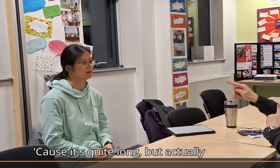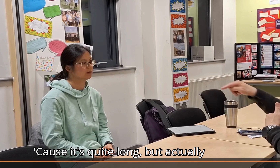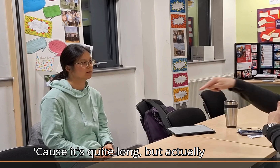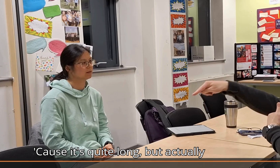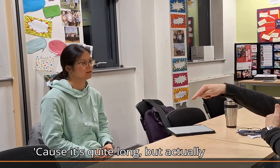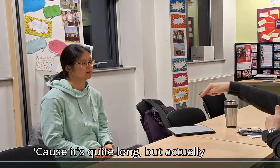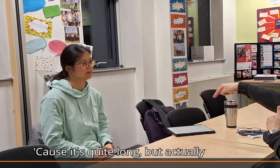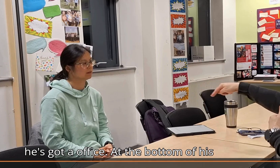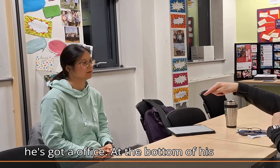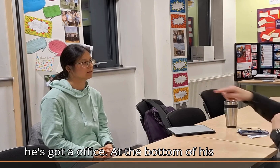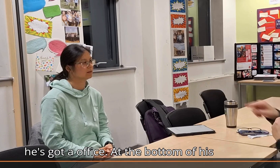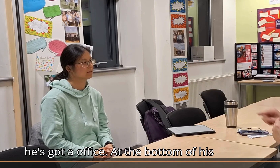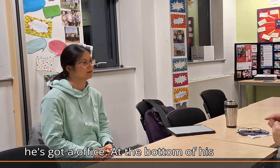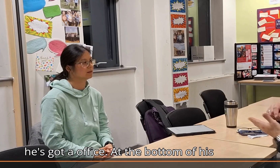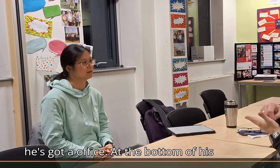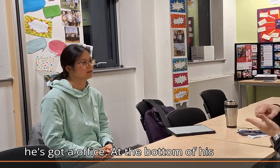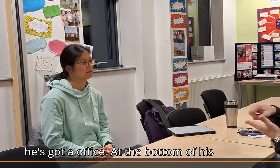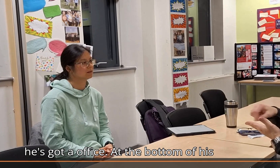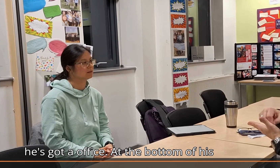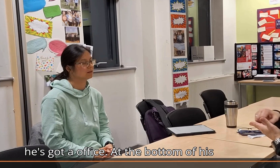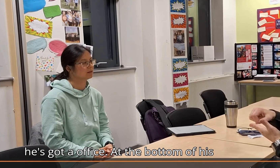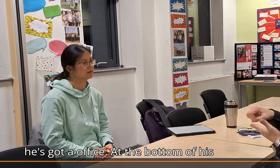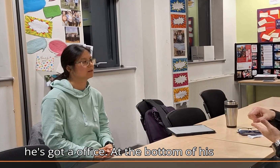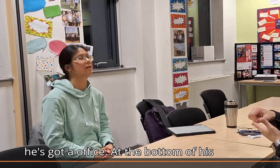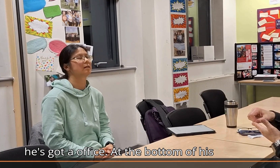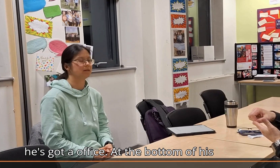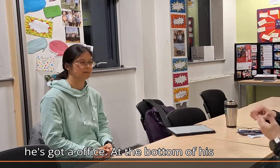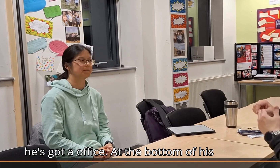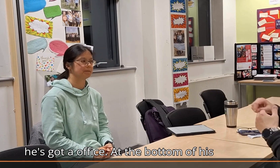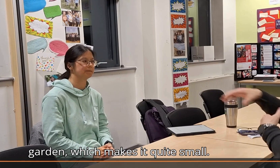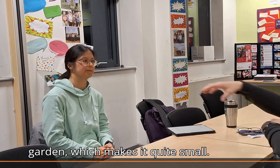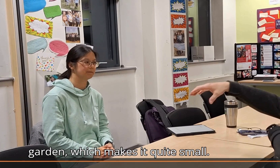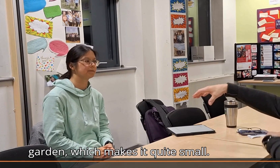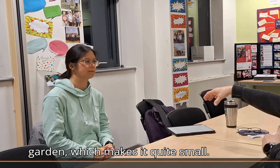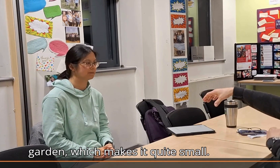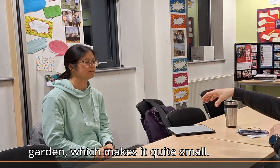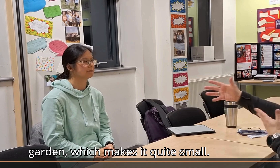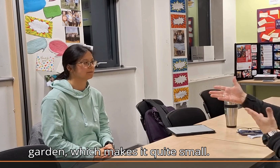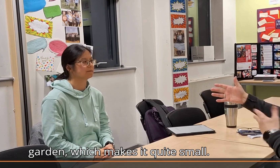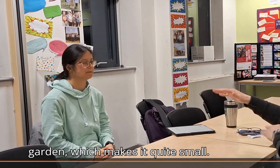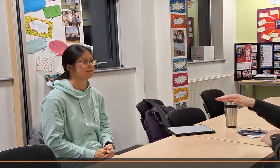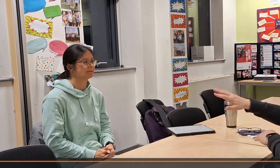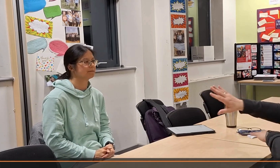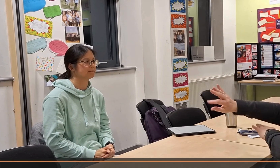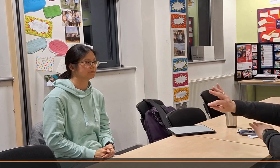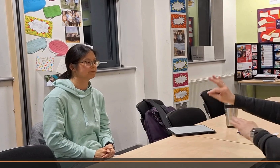But actually, he's got an office at the bottom of his garden, which makes it quite small.